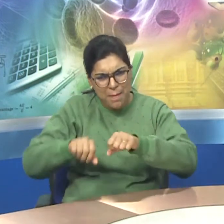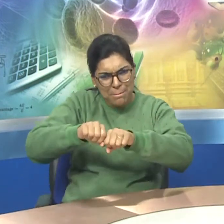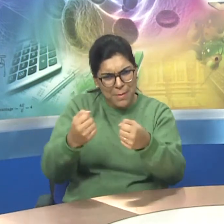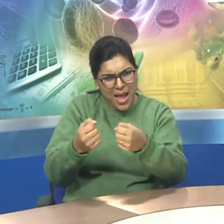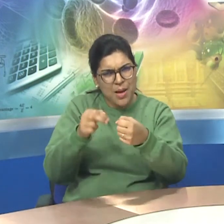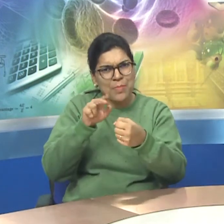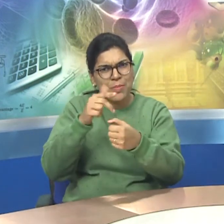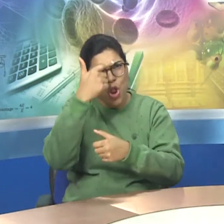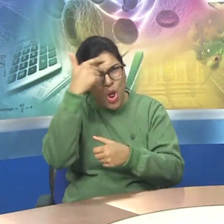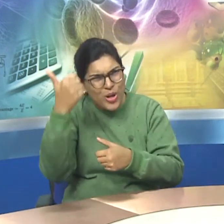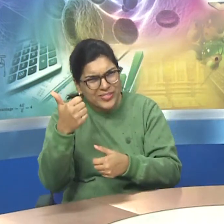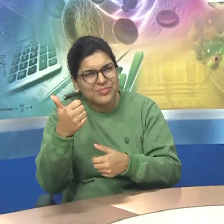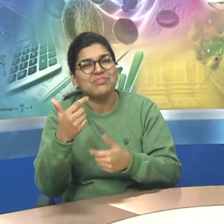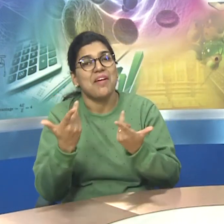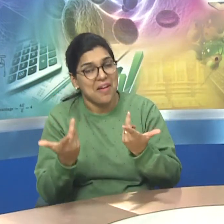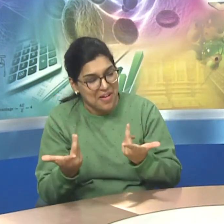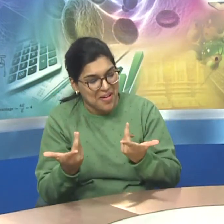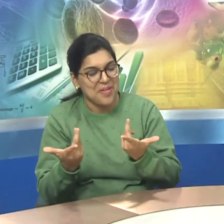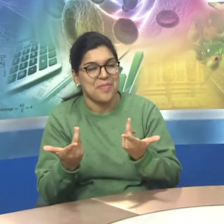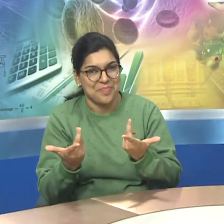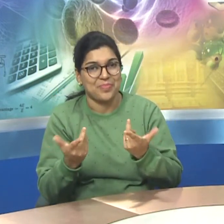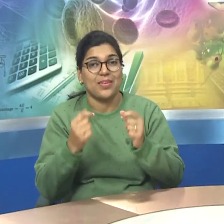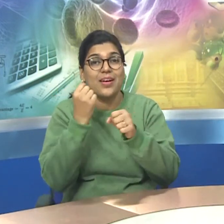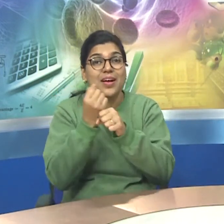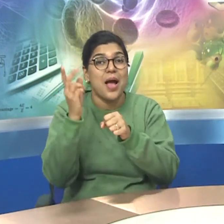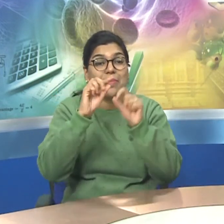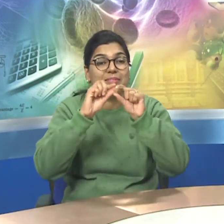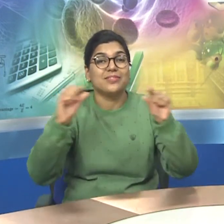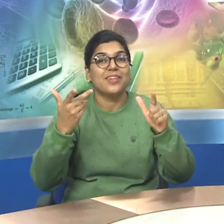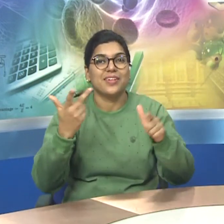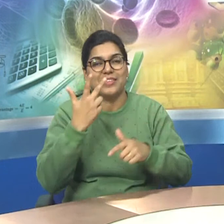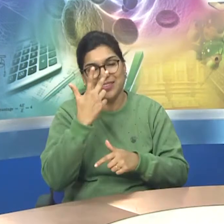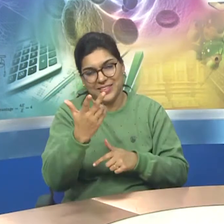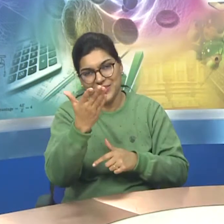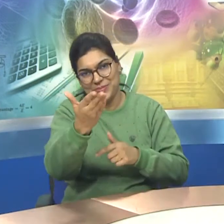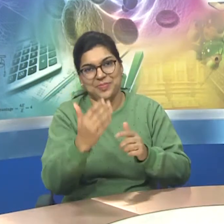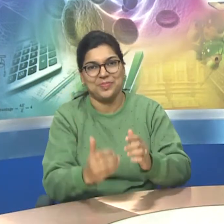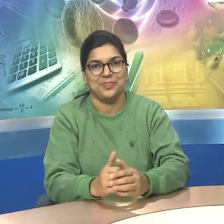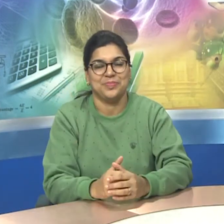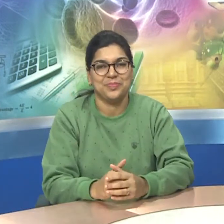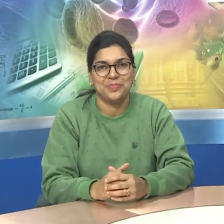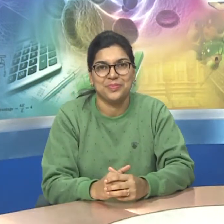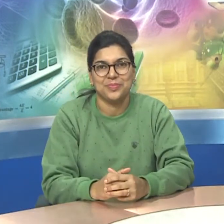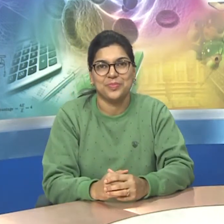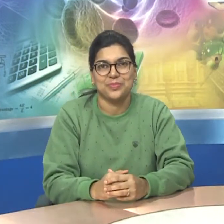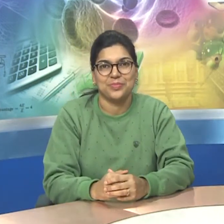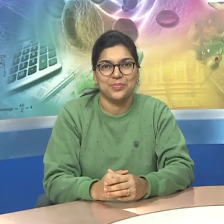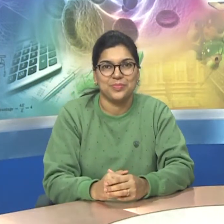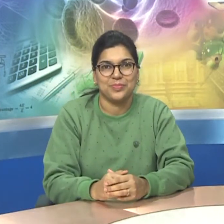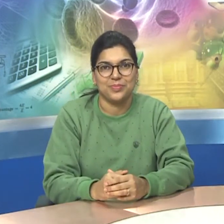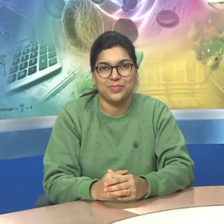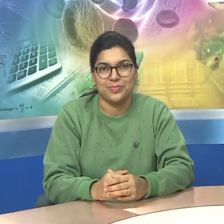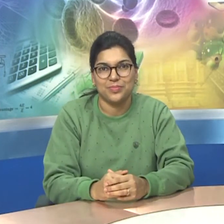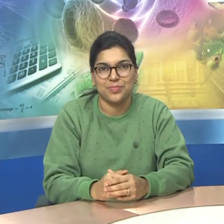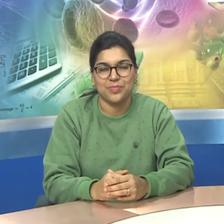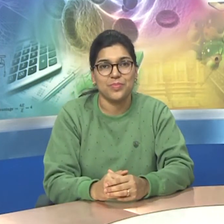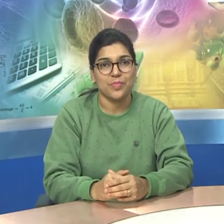Can breaking a leg be a good luck? See, this is the idiom. Now let us see the example.